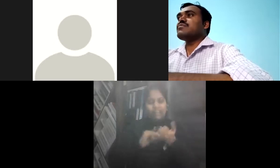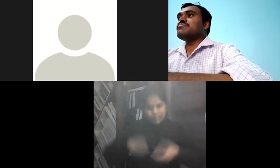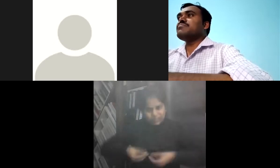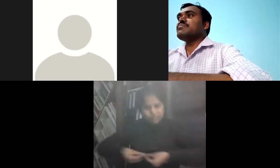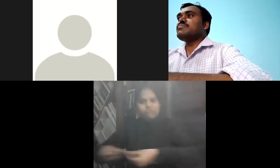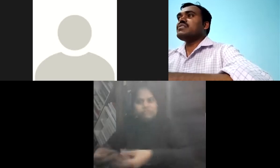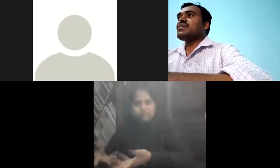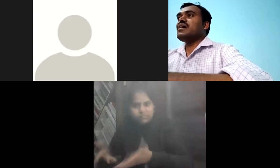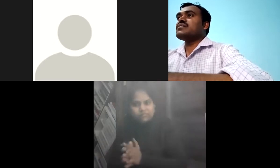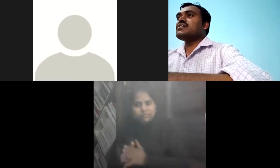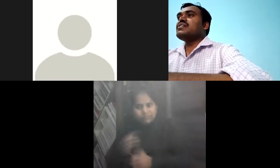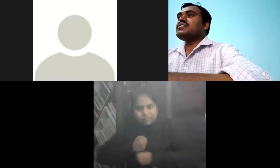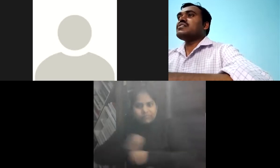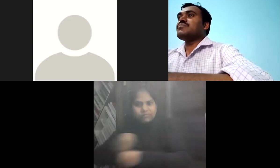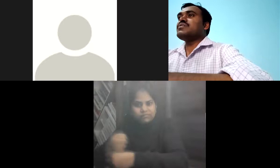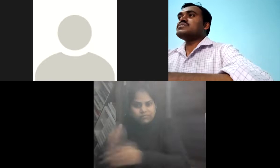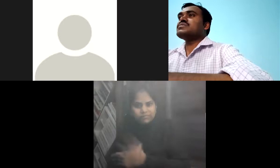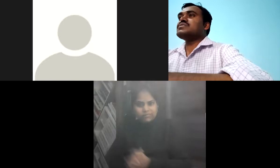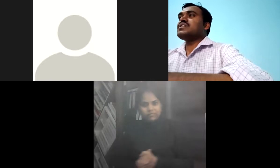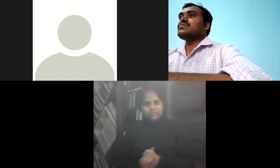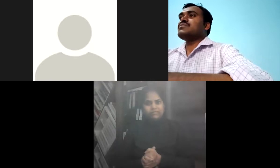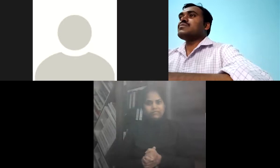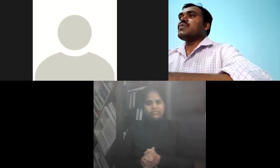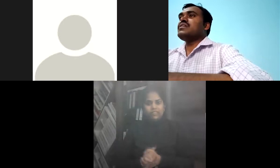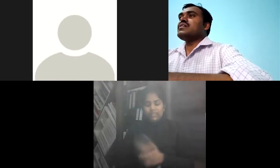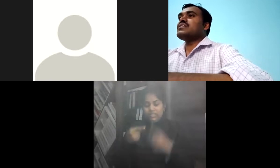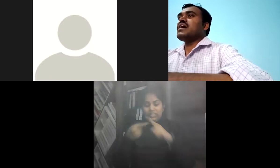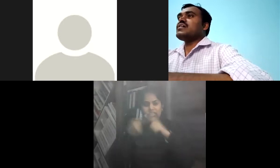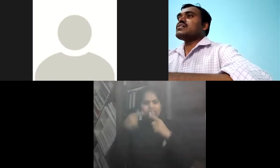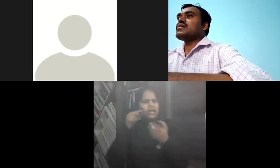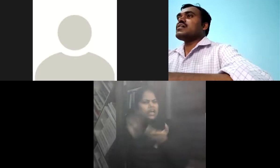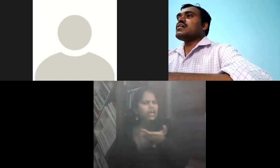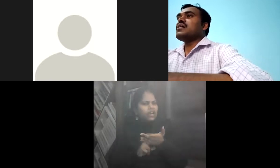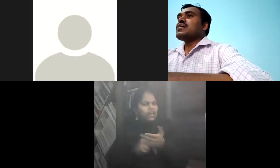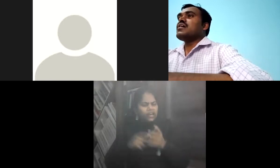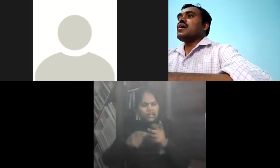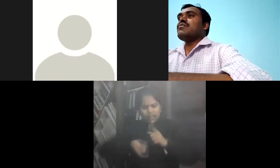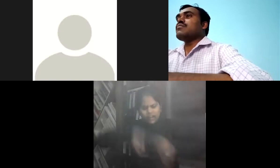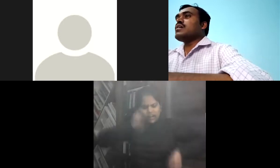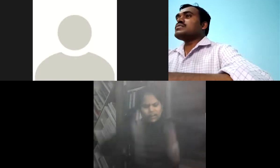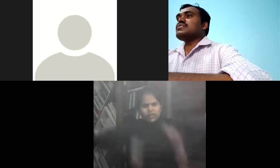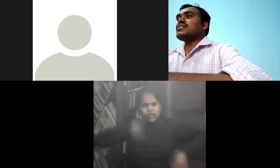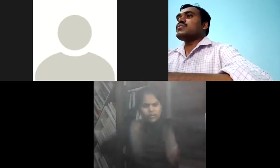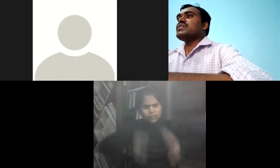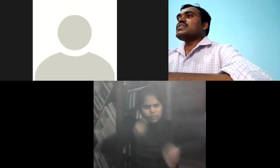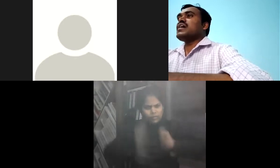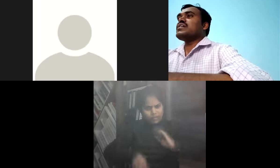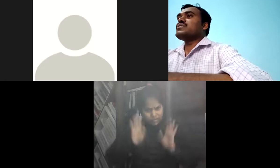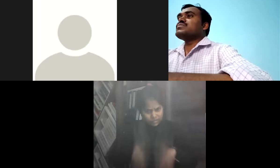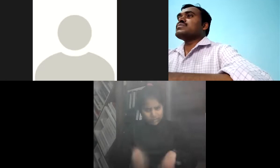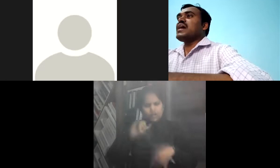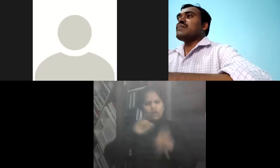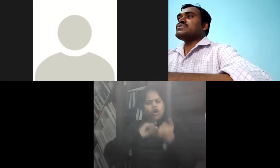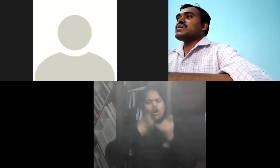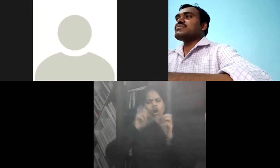for Midgate, tin drummers secured one intact. Oscar secured one intact and